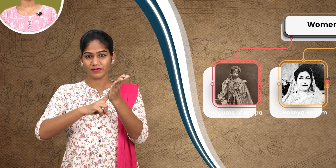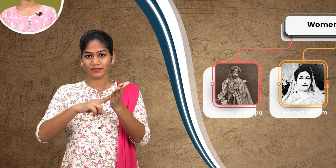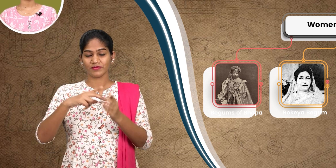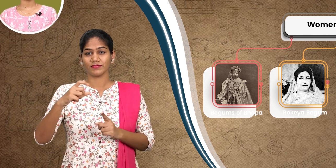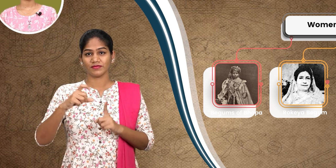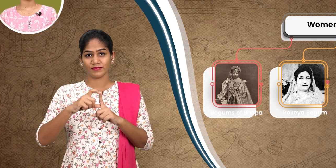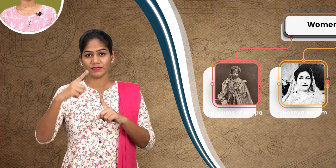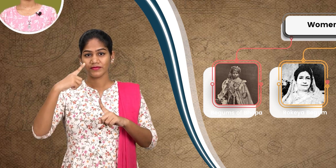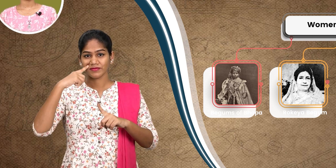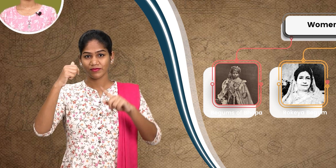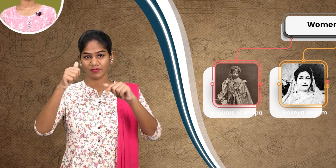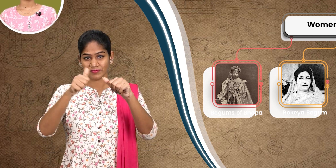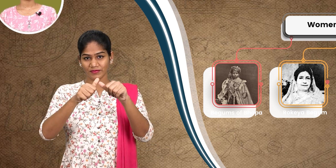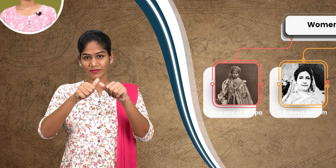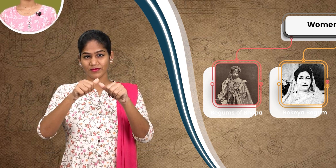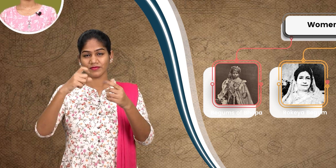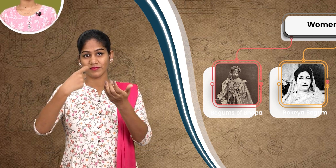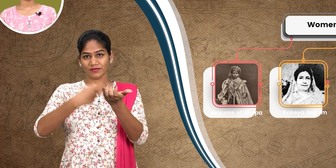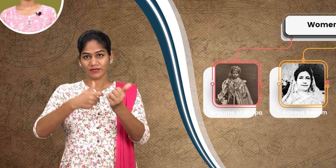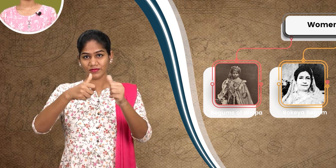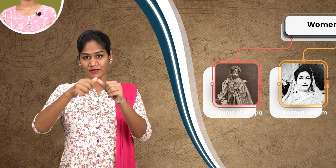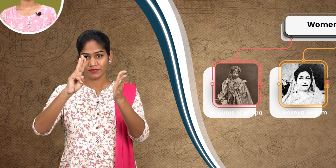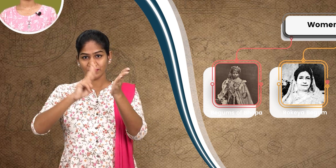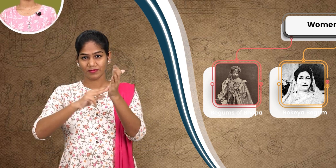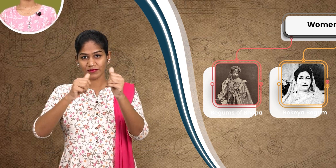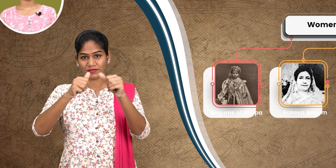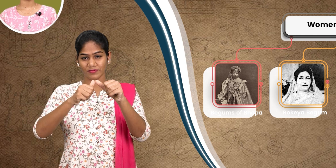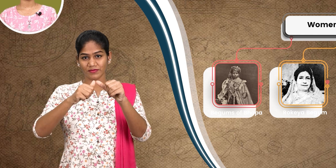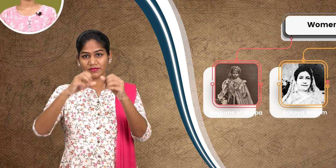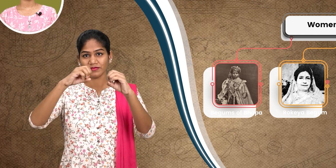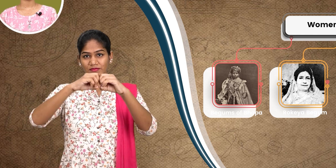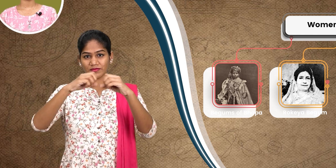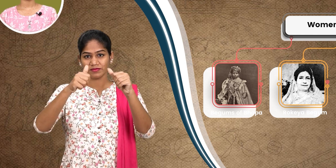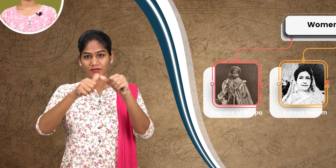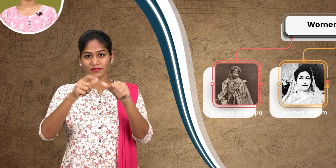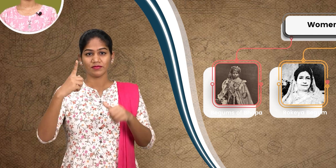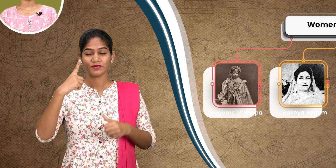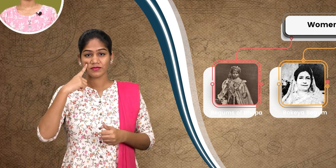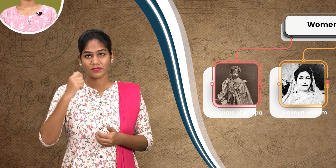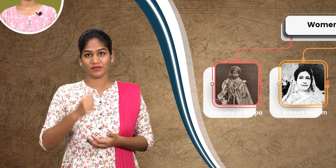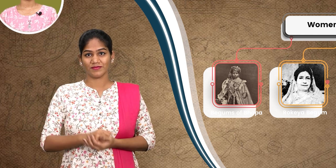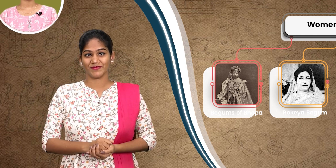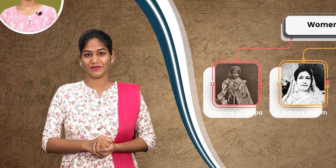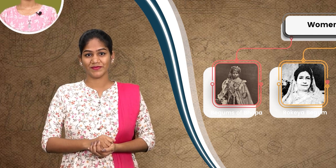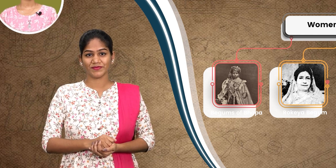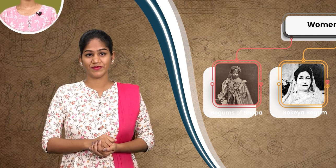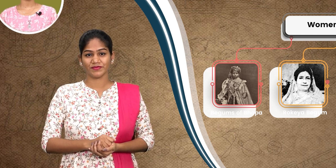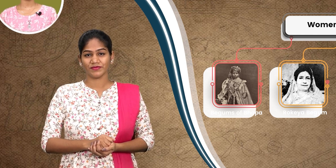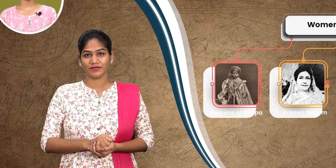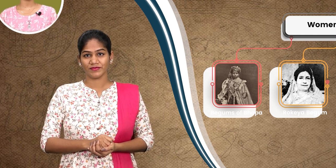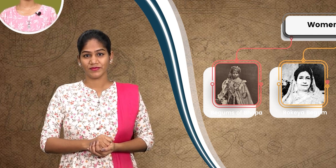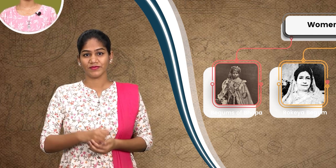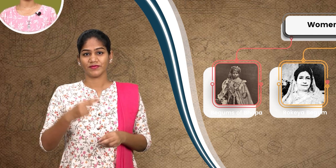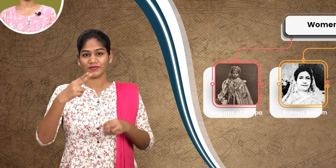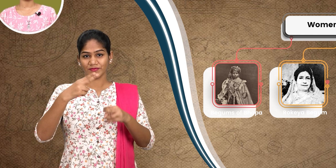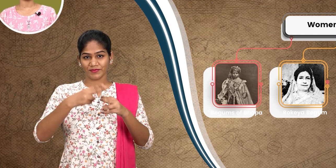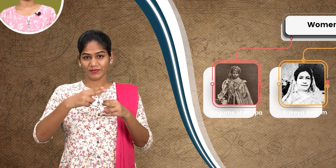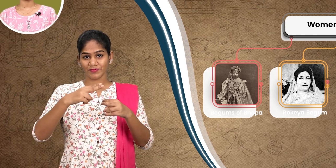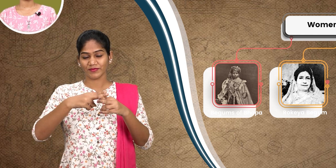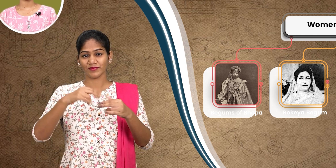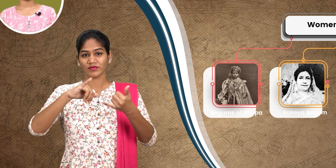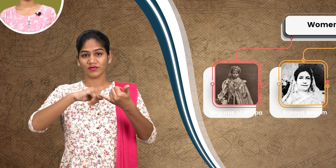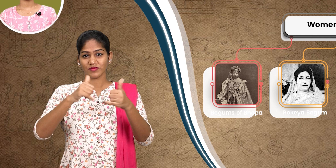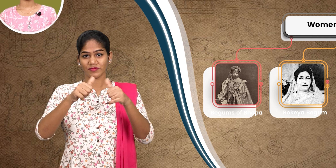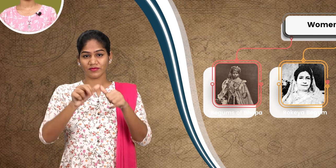Savitri Bhai Pule.